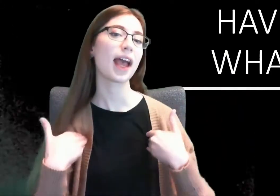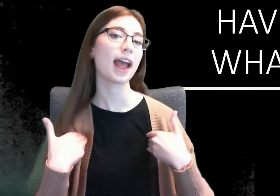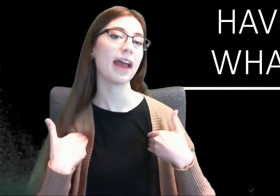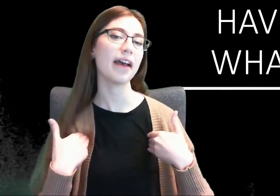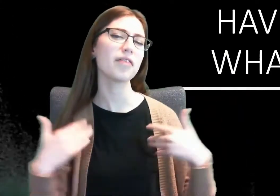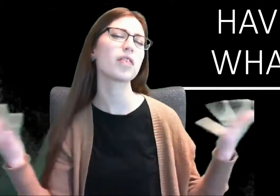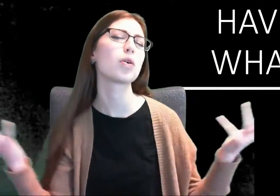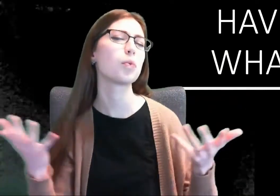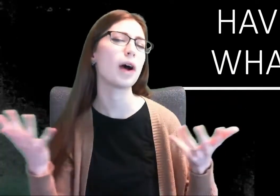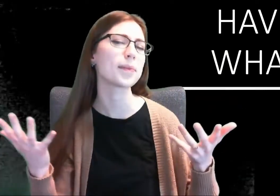Have what?